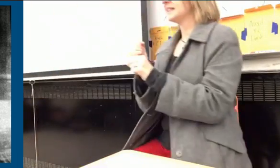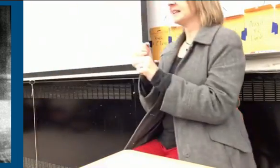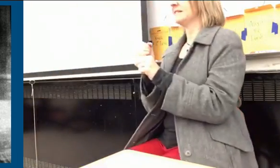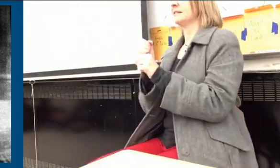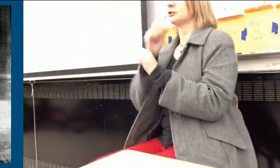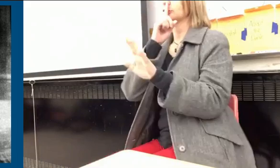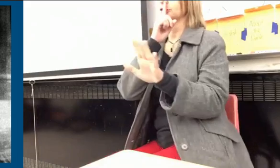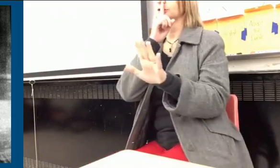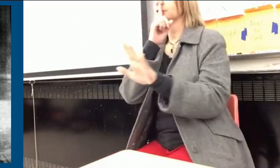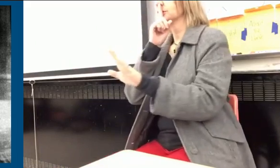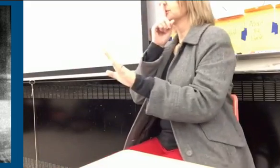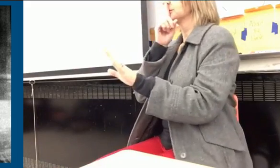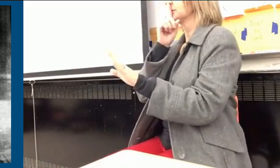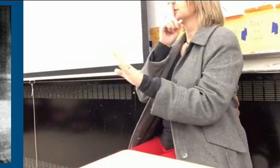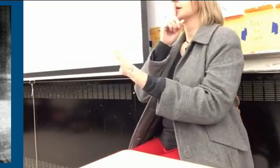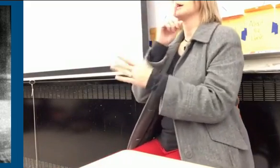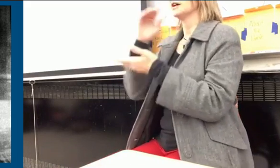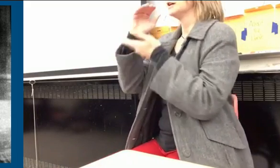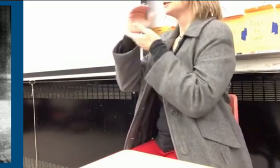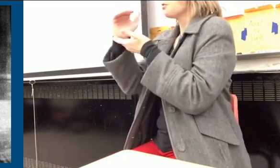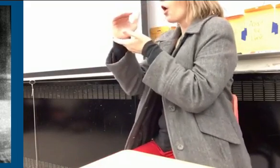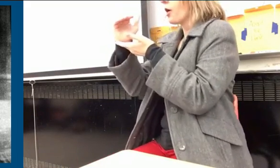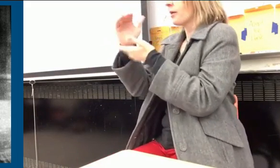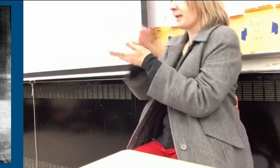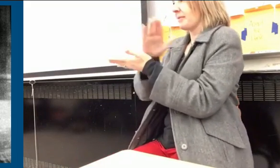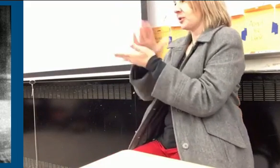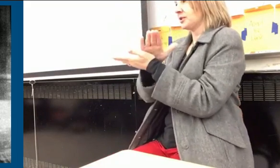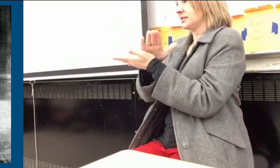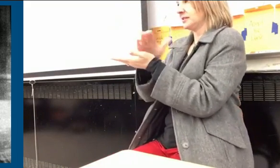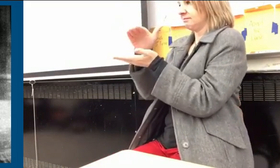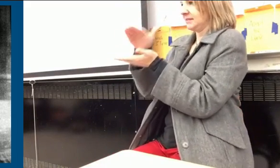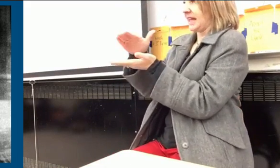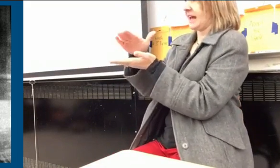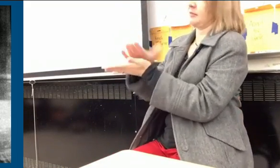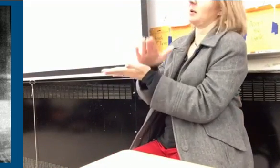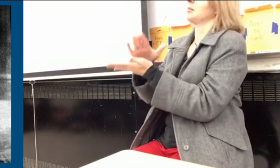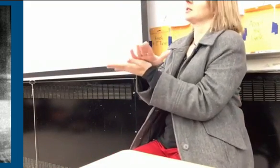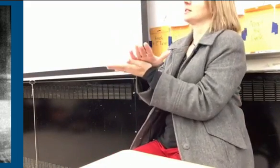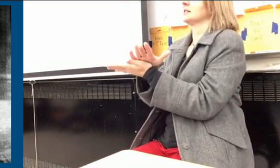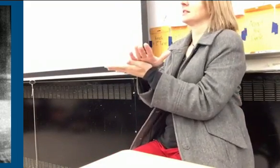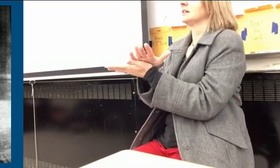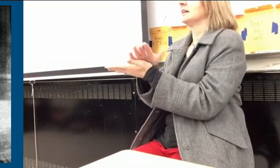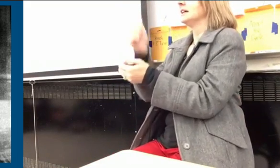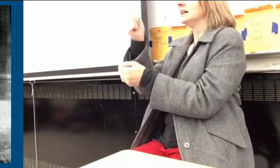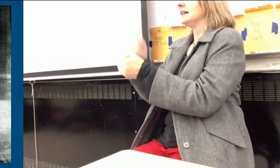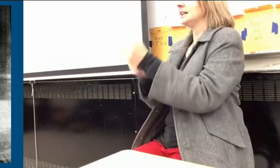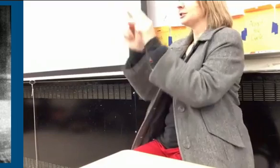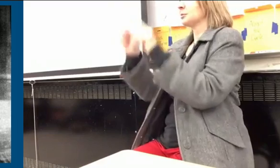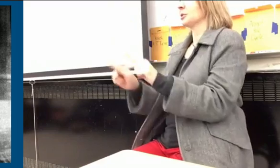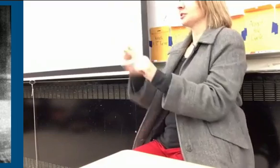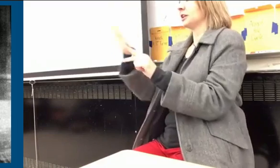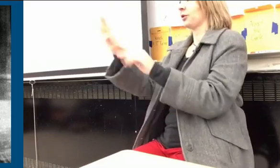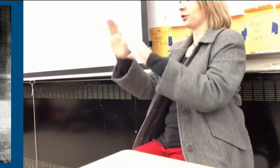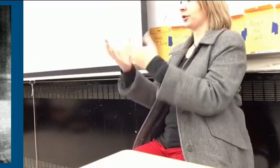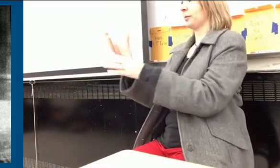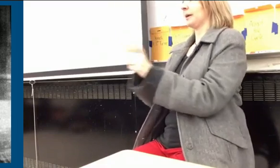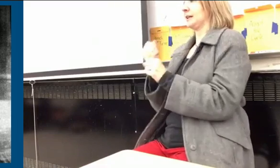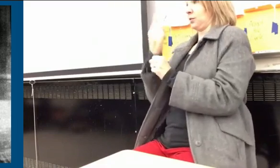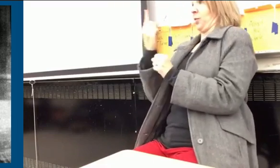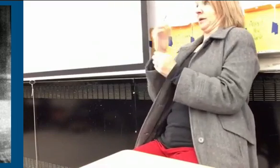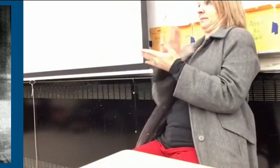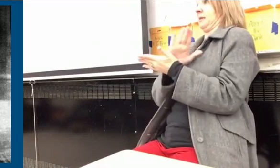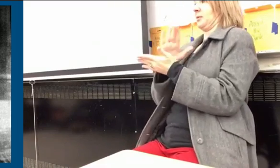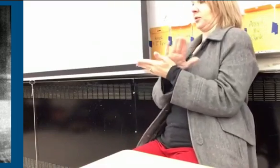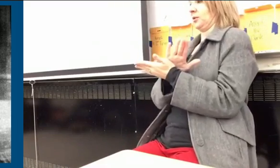a small stack of papers. Okay? If you will give each member in your group one piece of